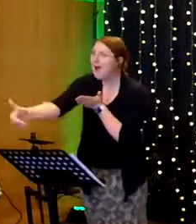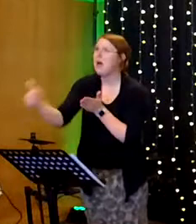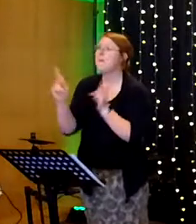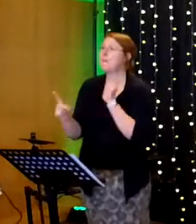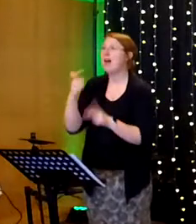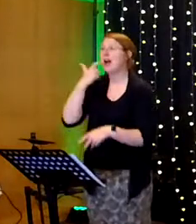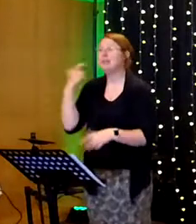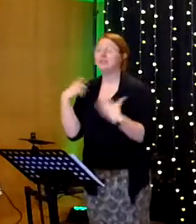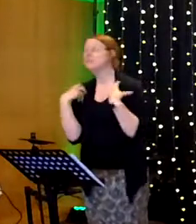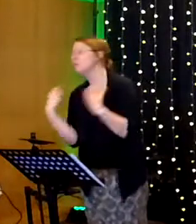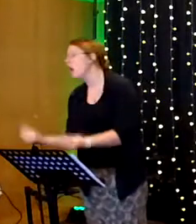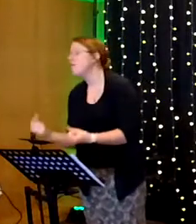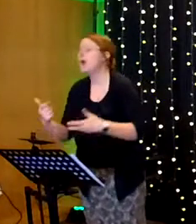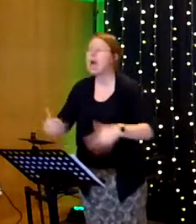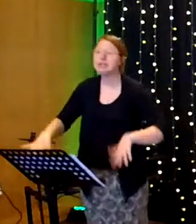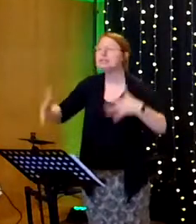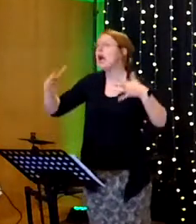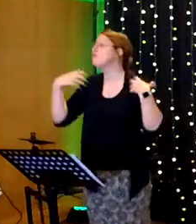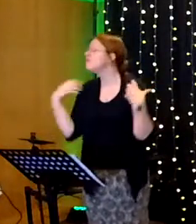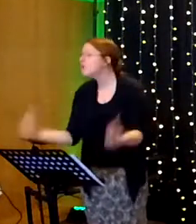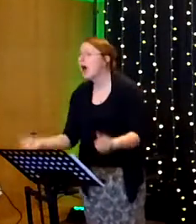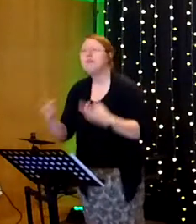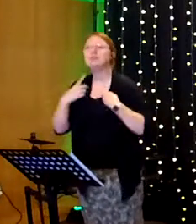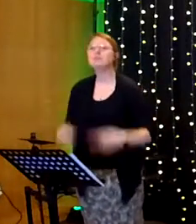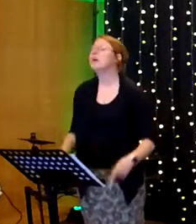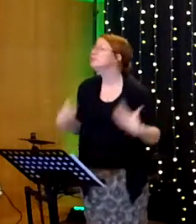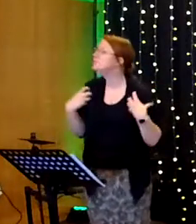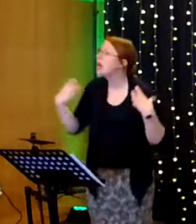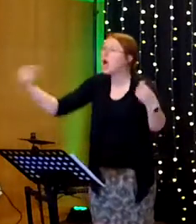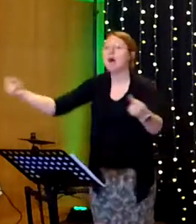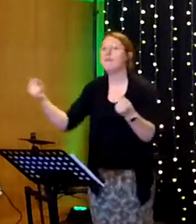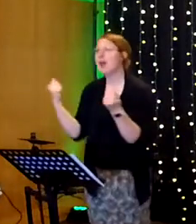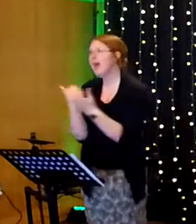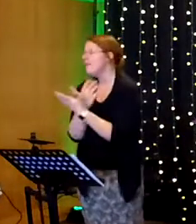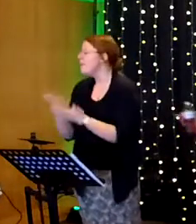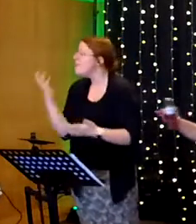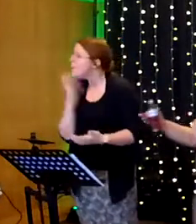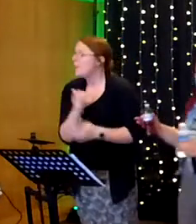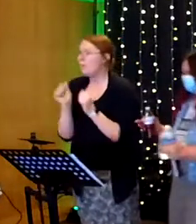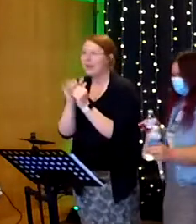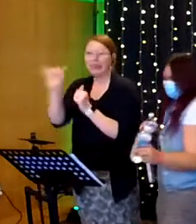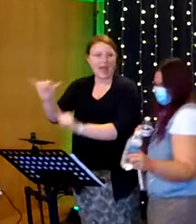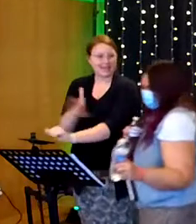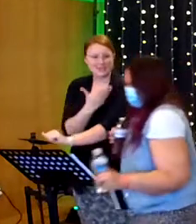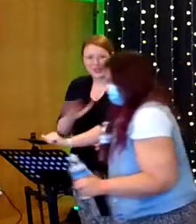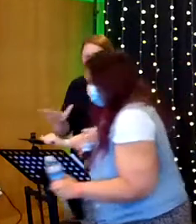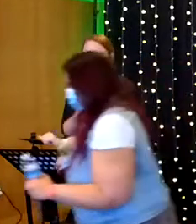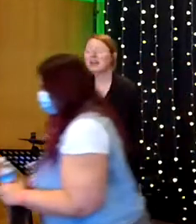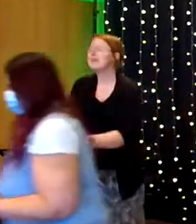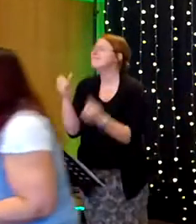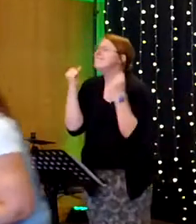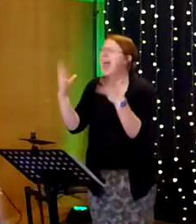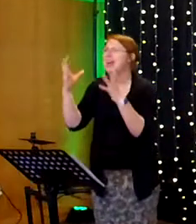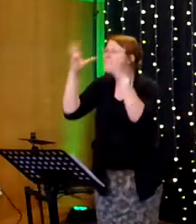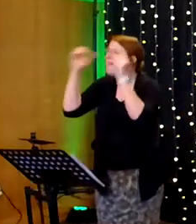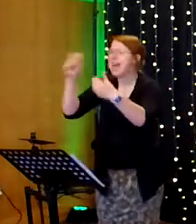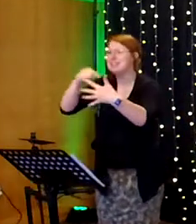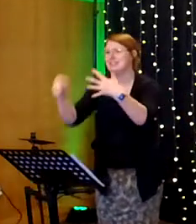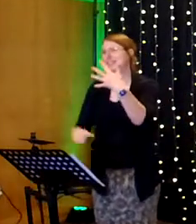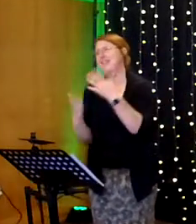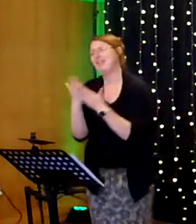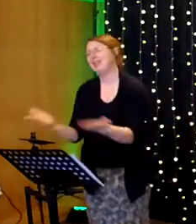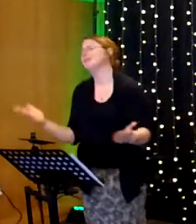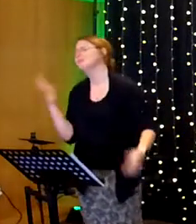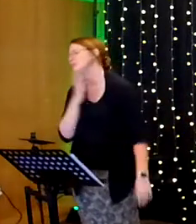break chains of anxiety, of depression, of what, just so many amazing things. And it's such